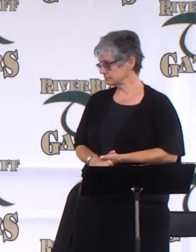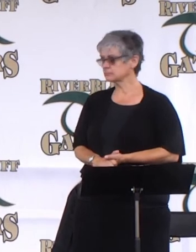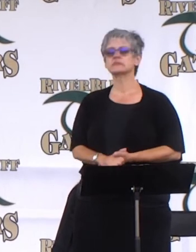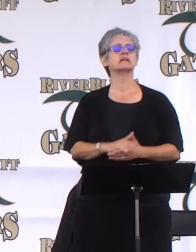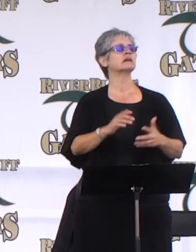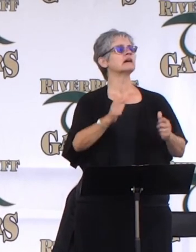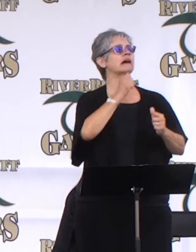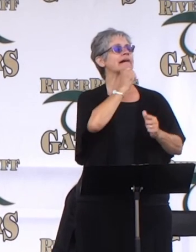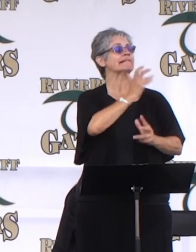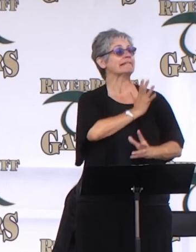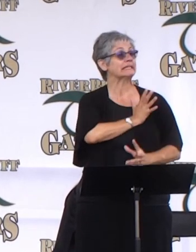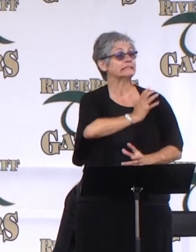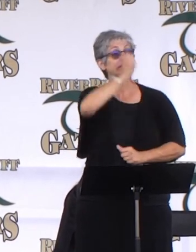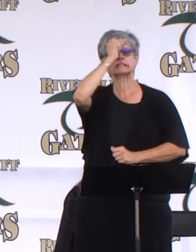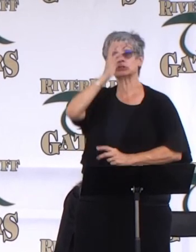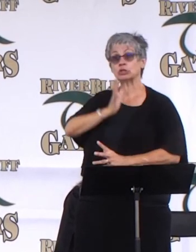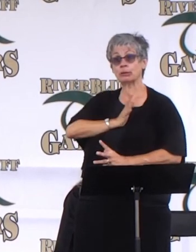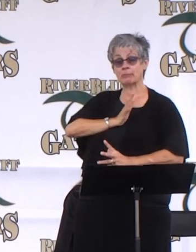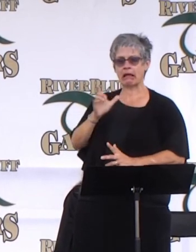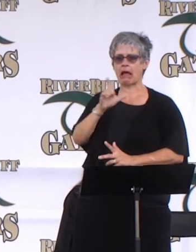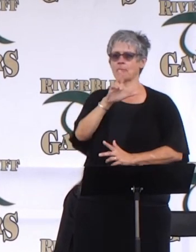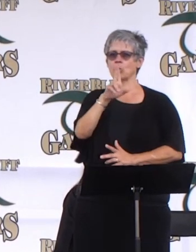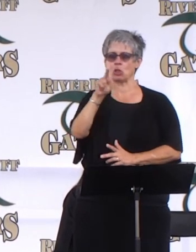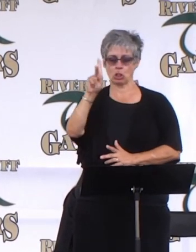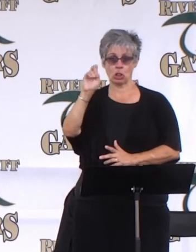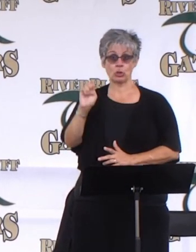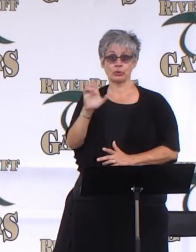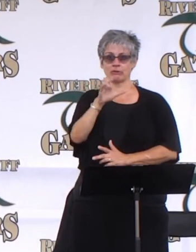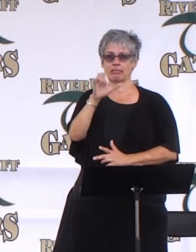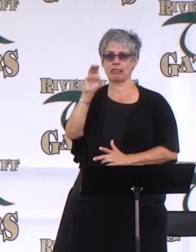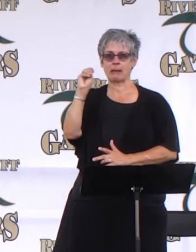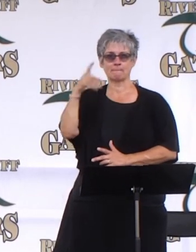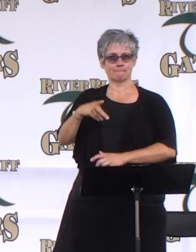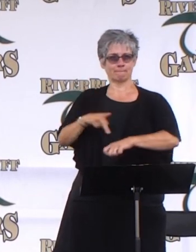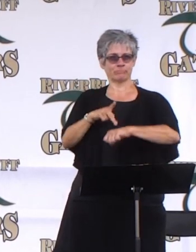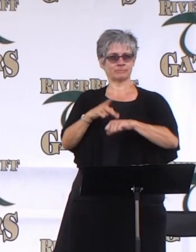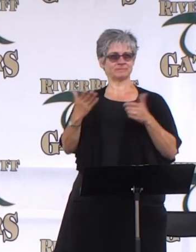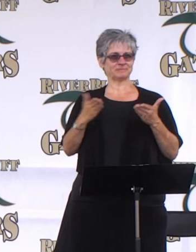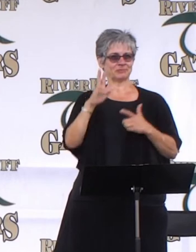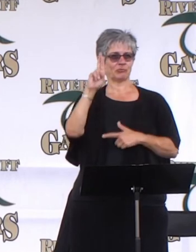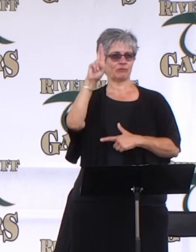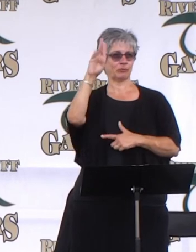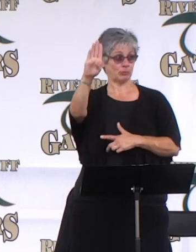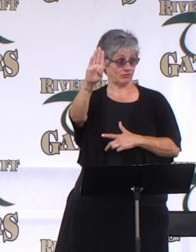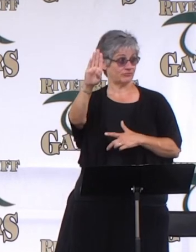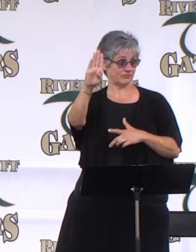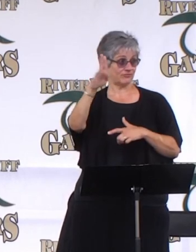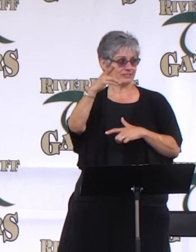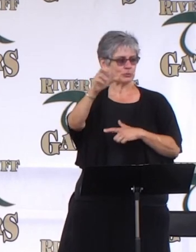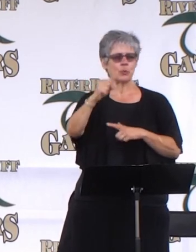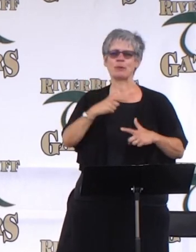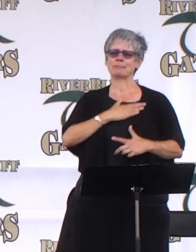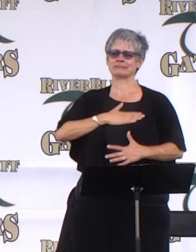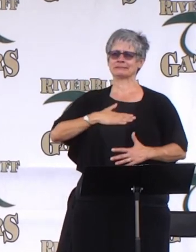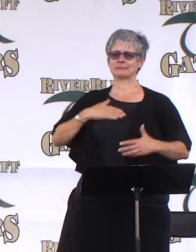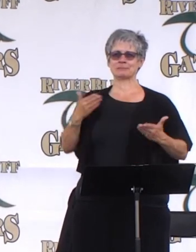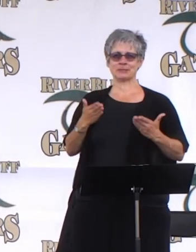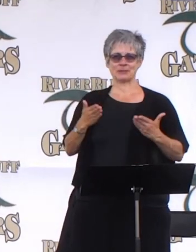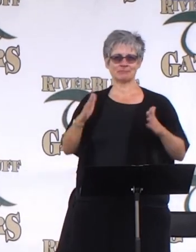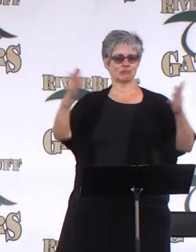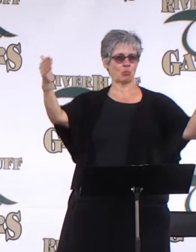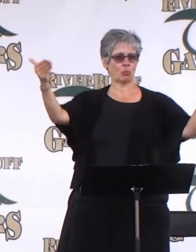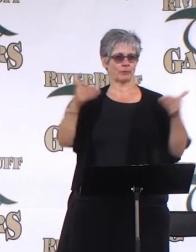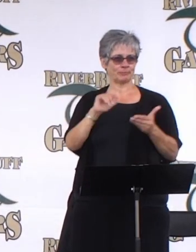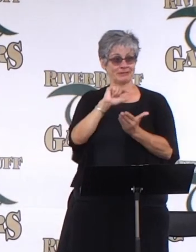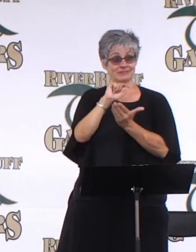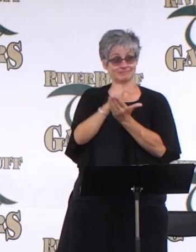Ladies and gentlemen, my name is Luke Clamp, the principal here at River Bluff High School, and I'm pleased to welcome you to our commencement ceremony. It's my honor to introduce special